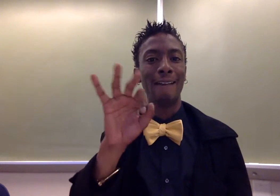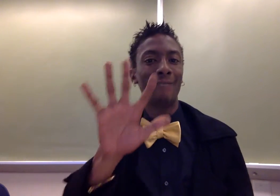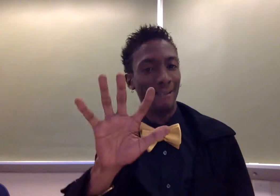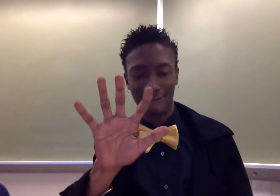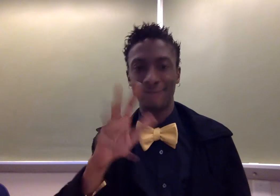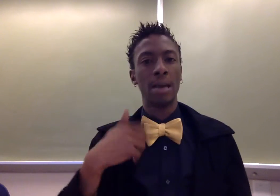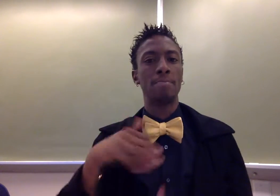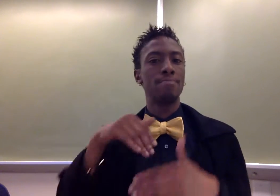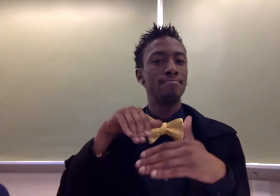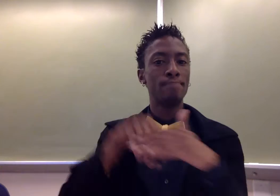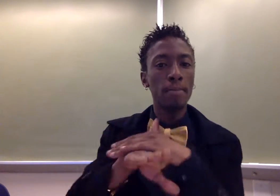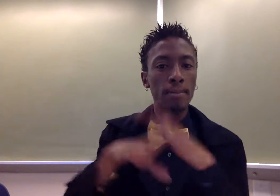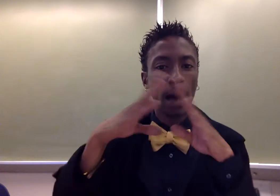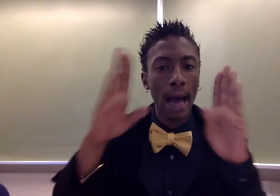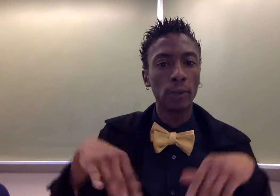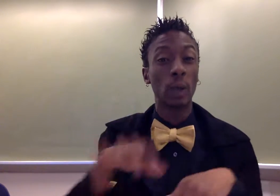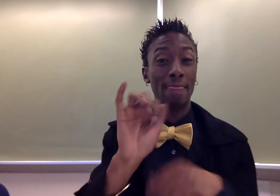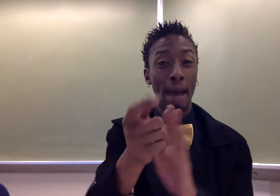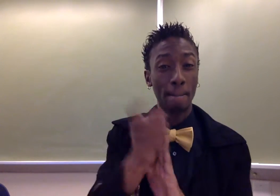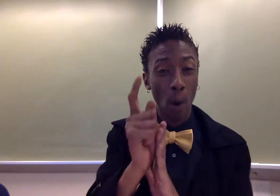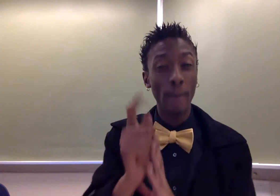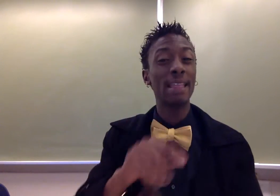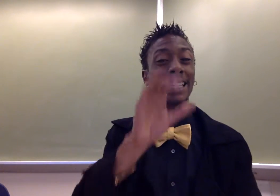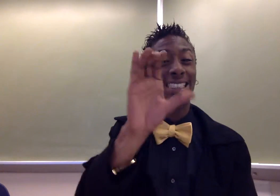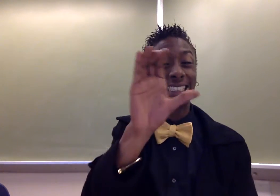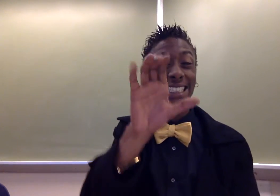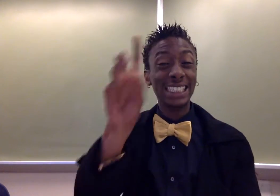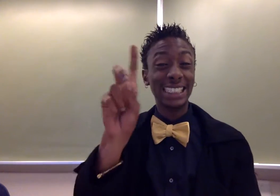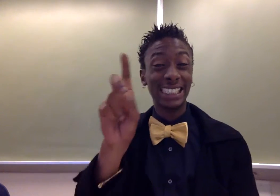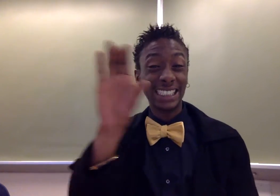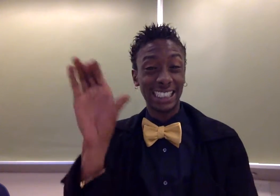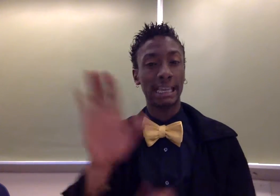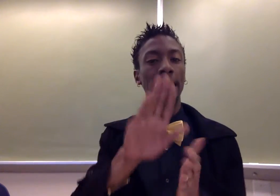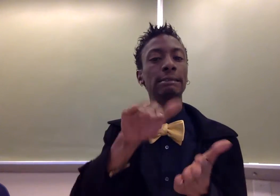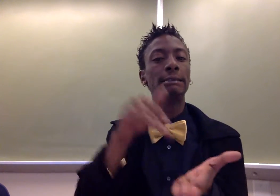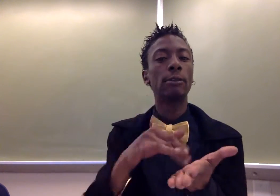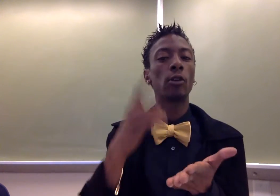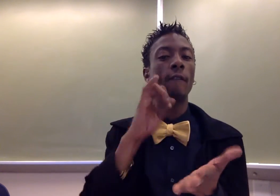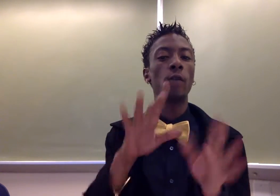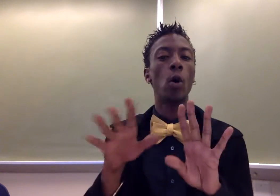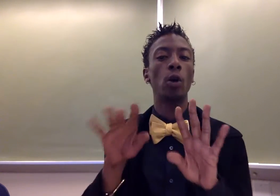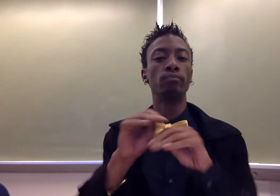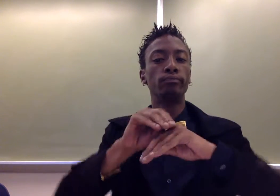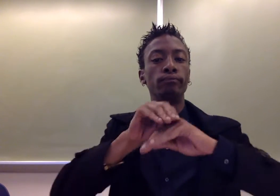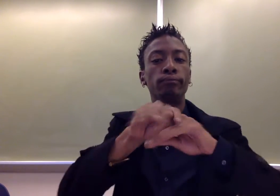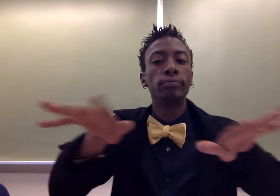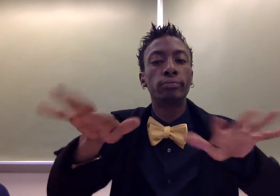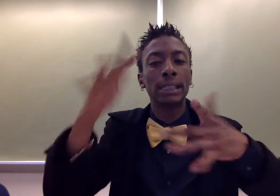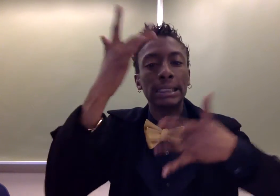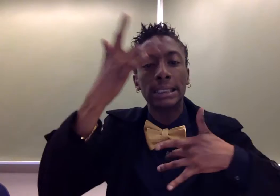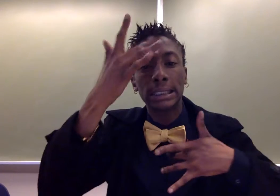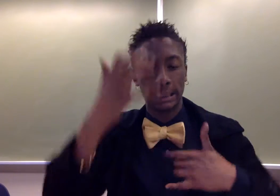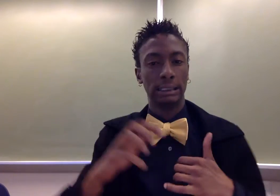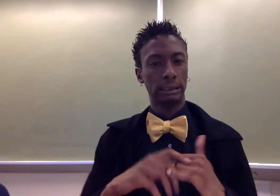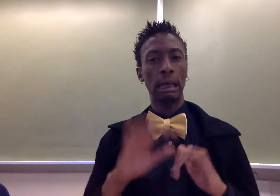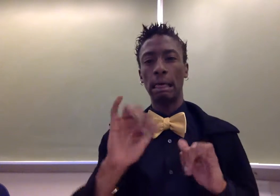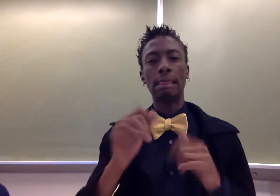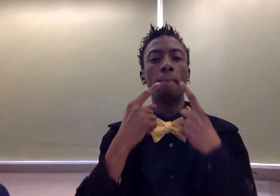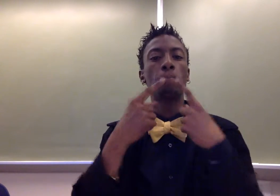moment, the Center for Communicable Diseases was making an announcement that I just happened to hear. It's only on for one day. So they had done